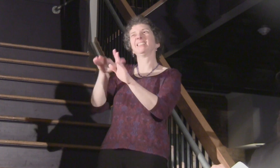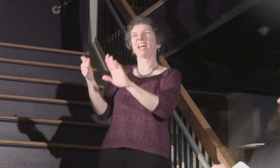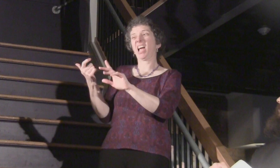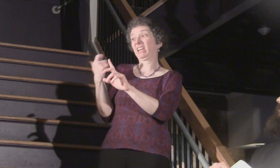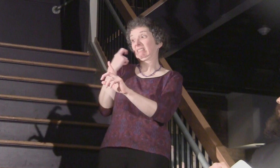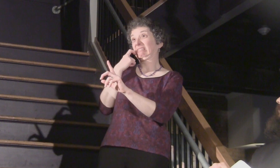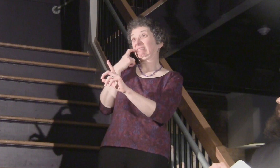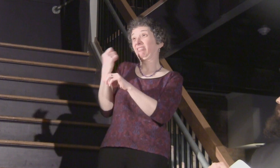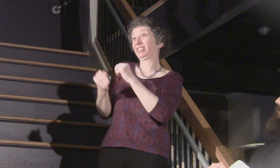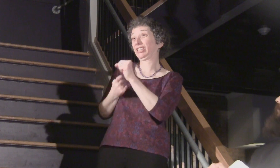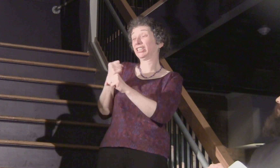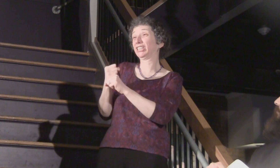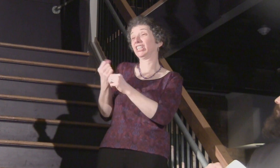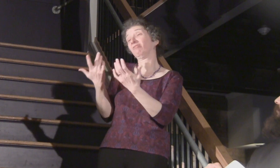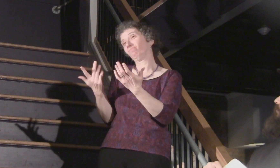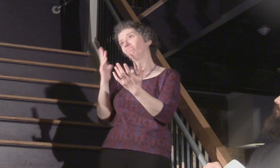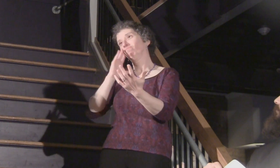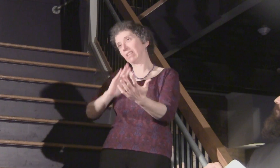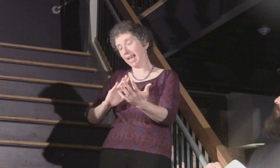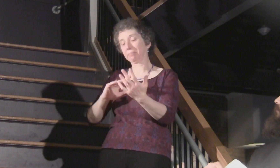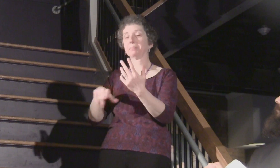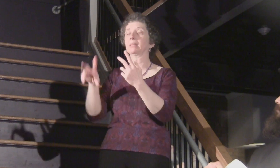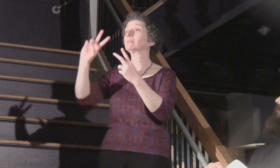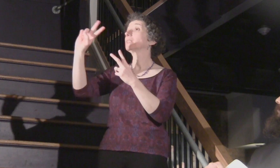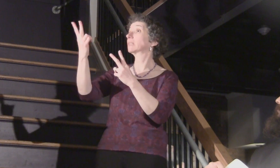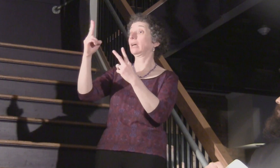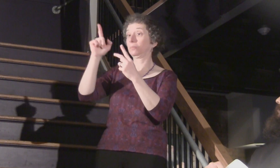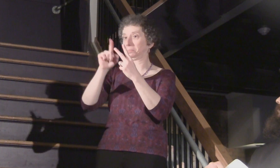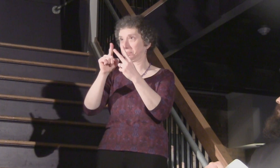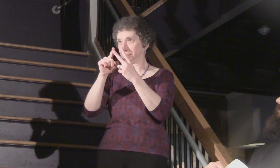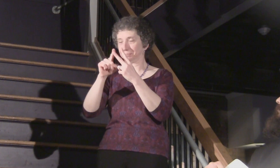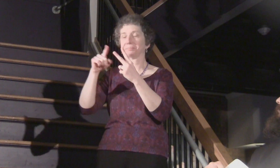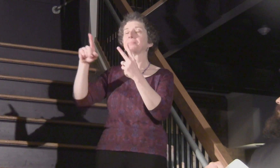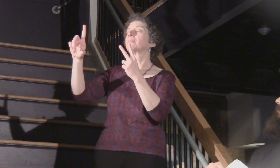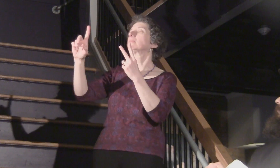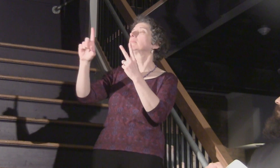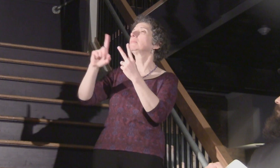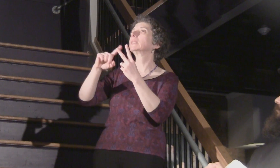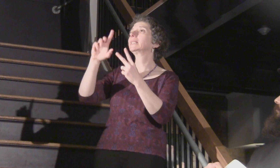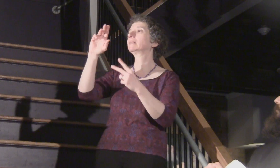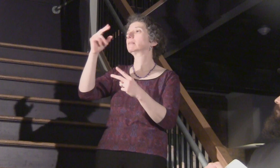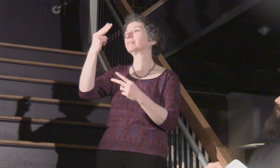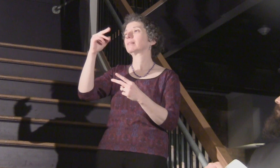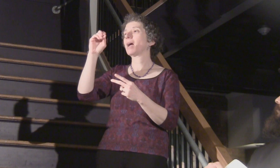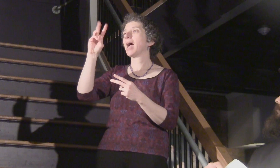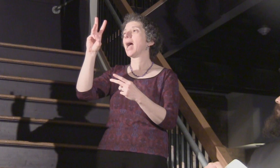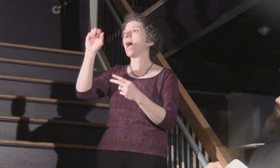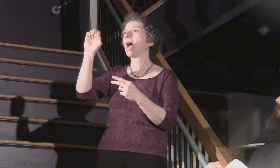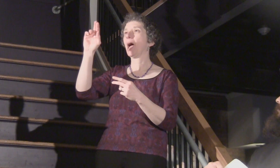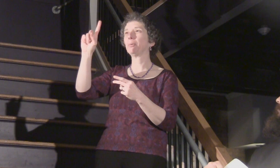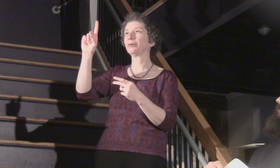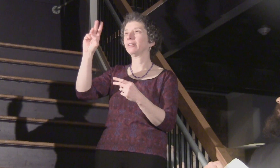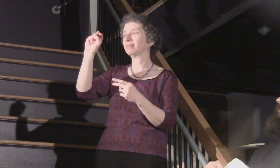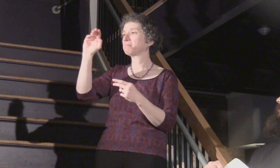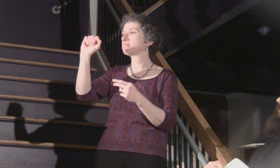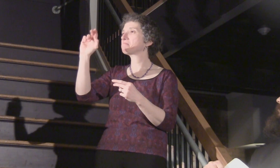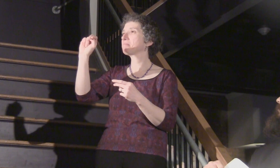you do. Yes, he passed away recently. Very sad. And the second one is